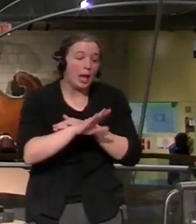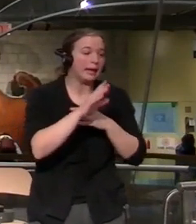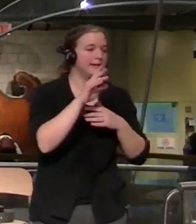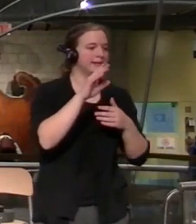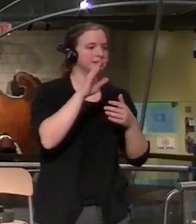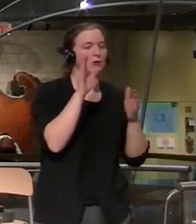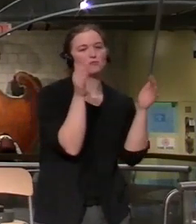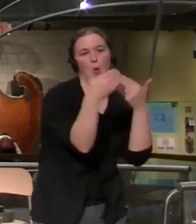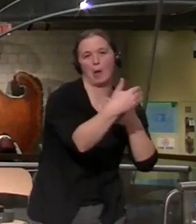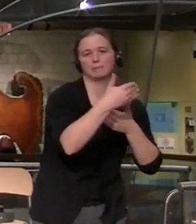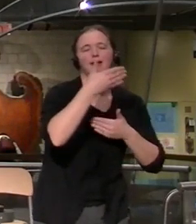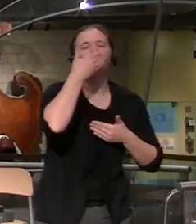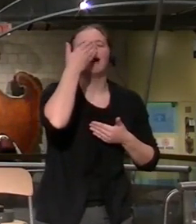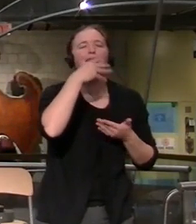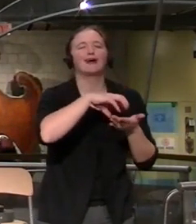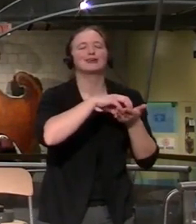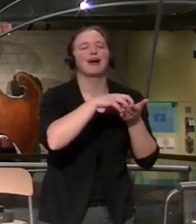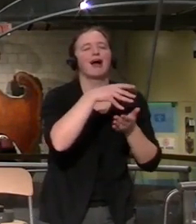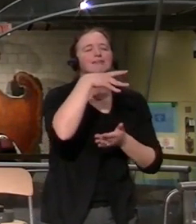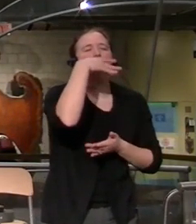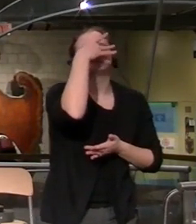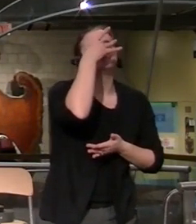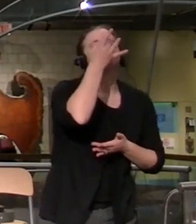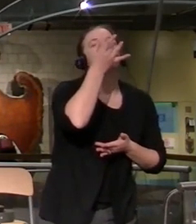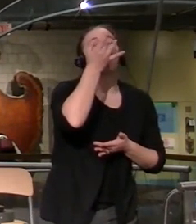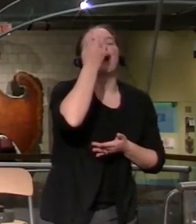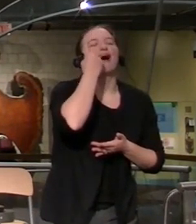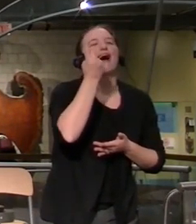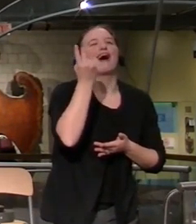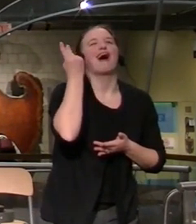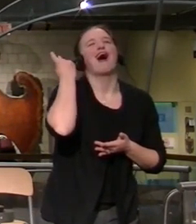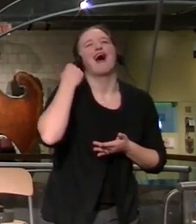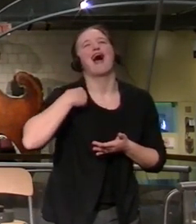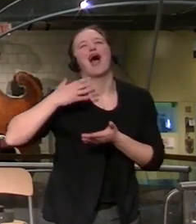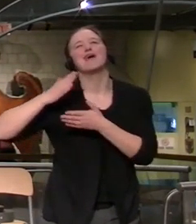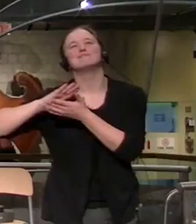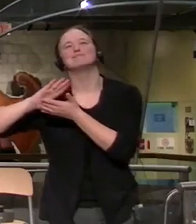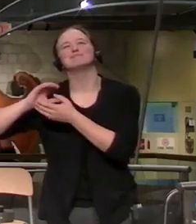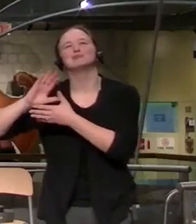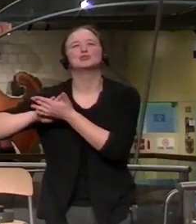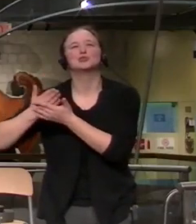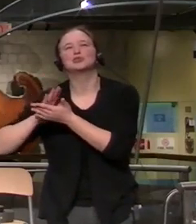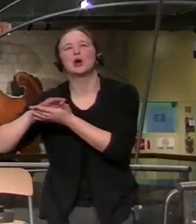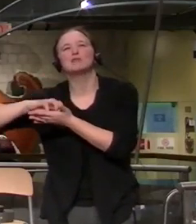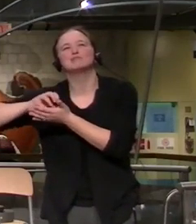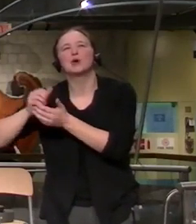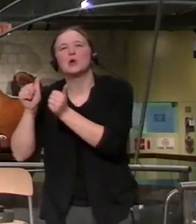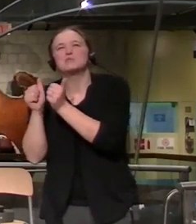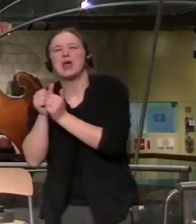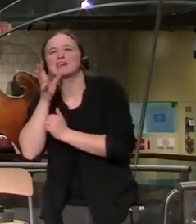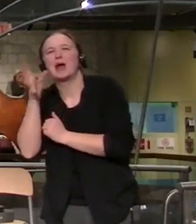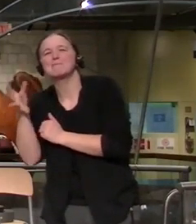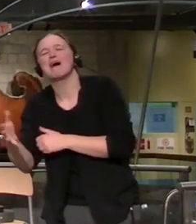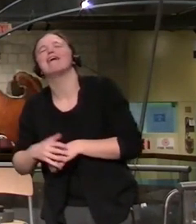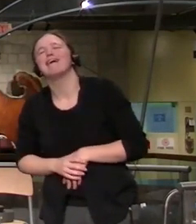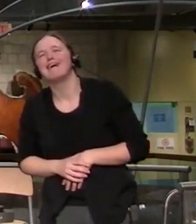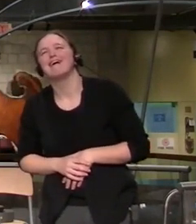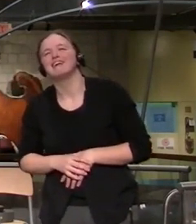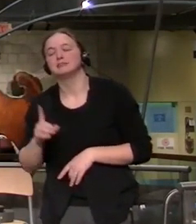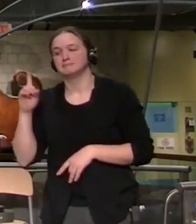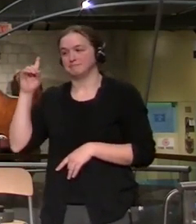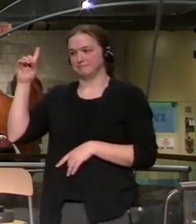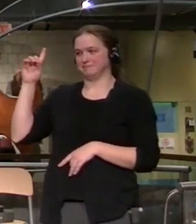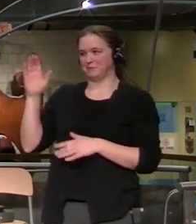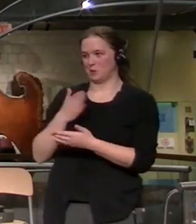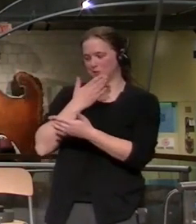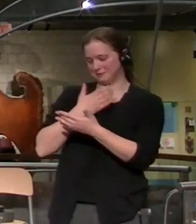cookies with your grandmother. Now, here's an example of a memory that I'm sure will cue up something in your memory. So if we just give a second.